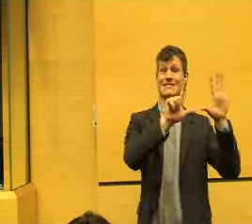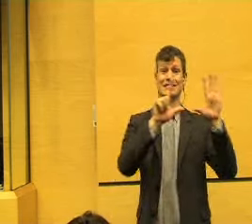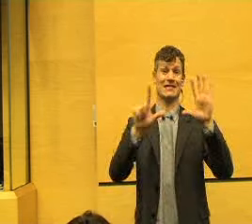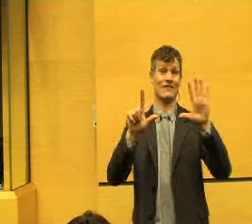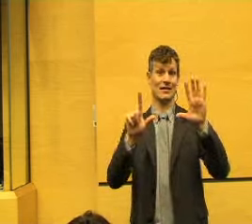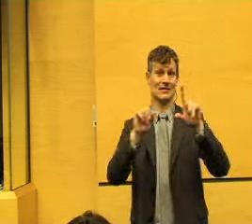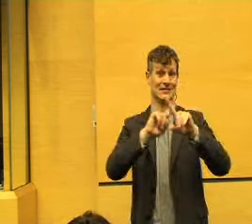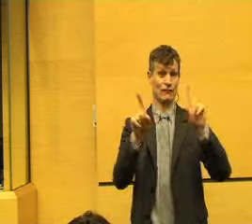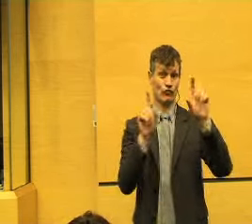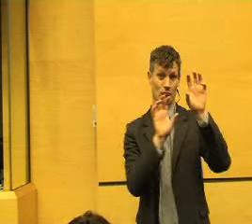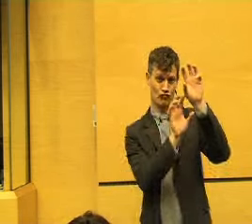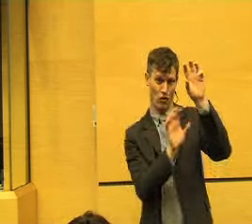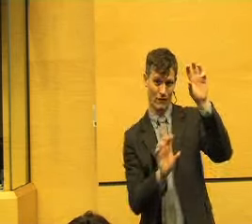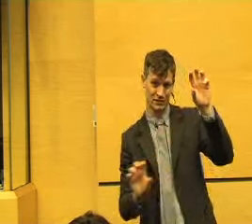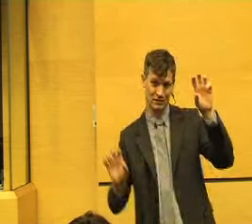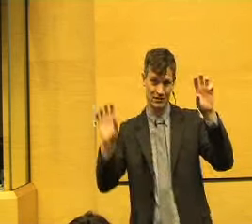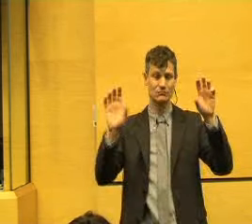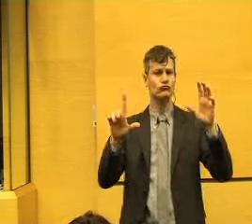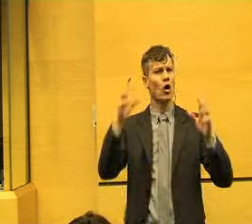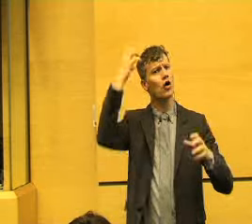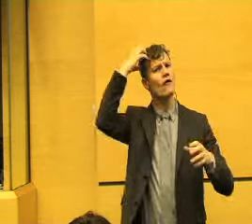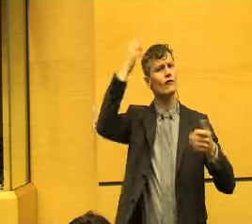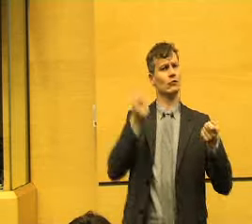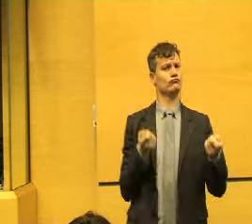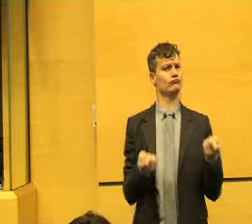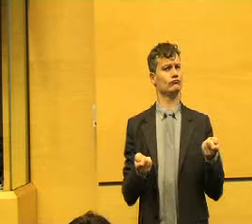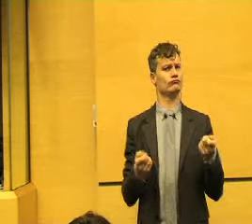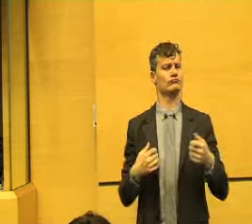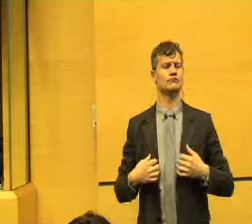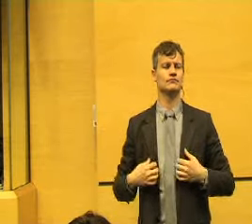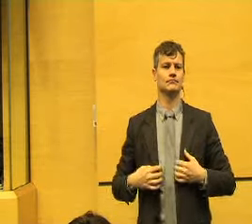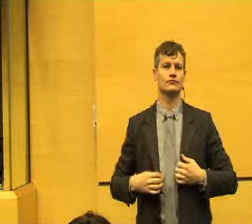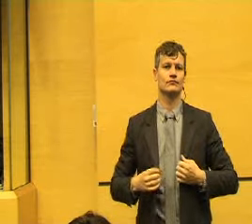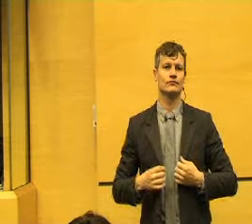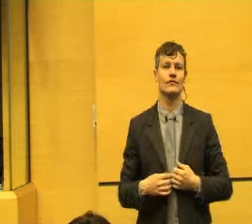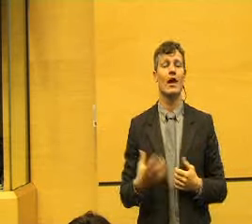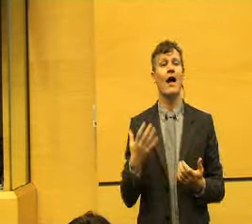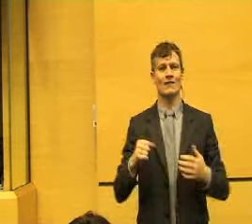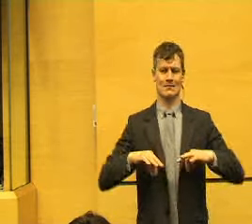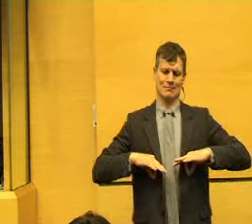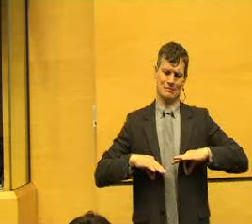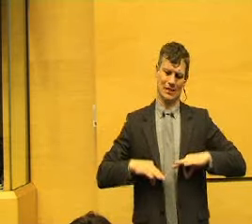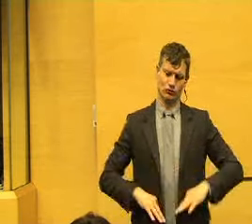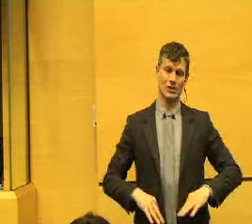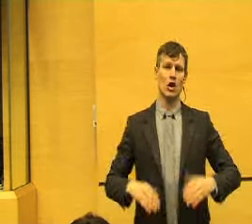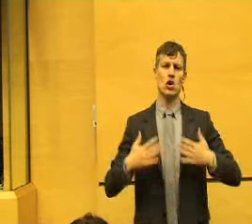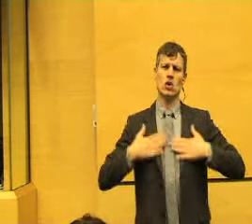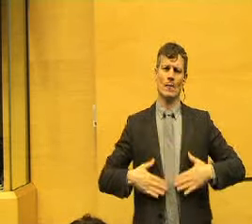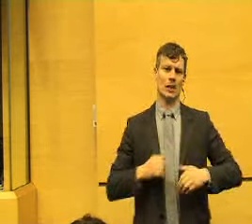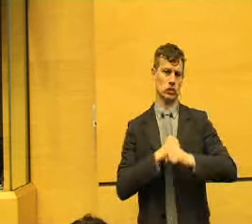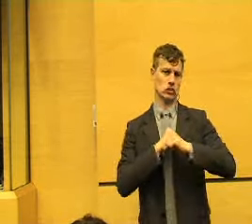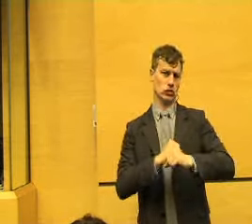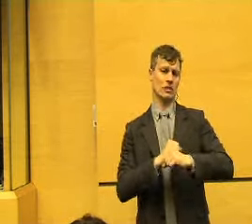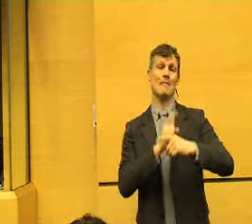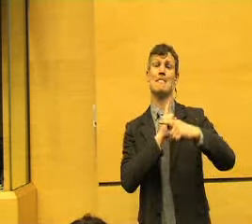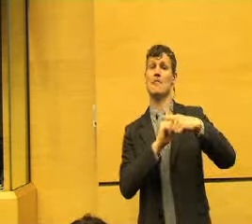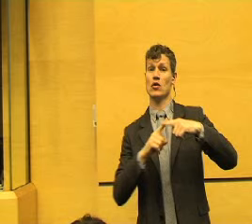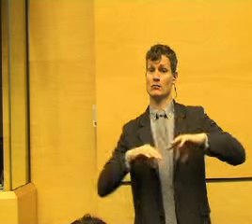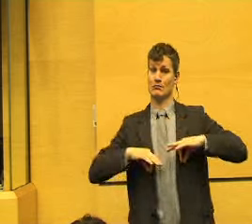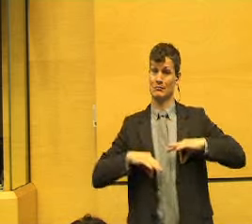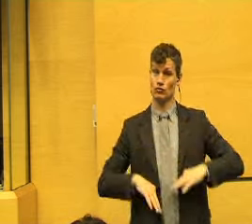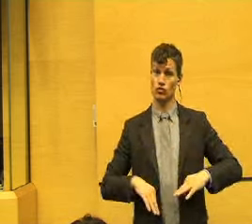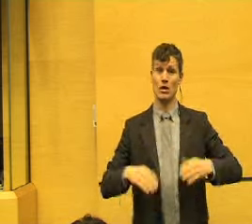government. The Ministry of Social Development and Human Security and the Ministry of Public Health have